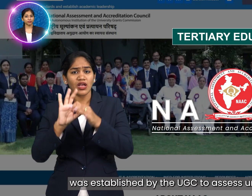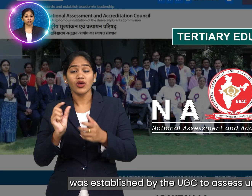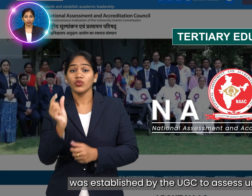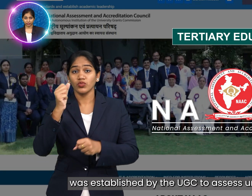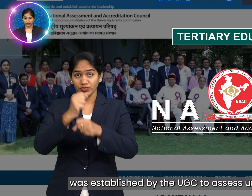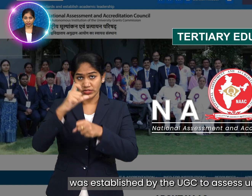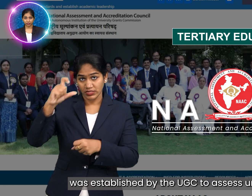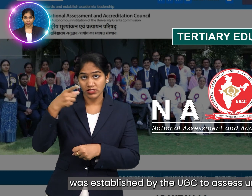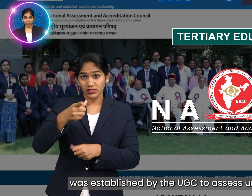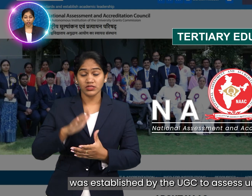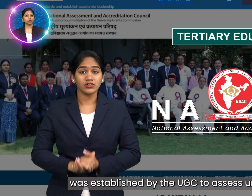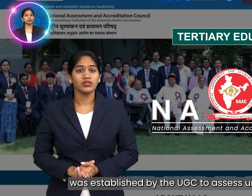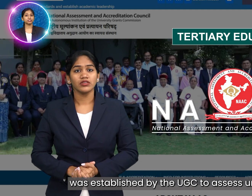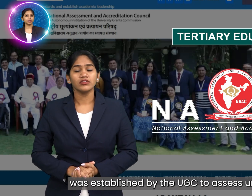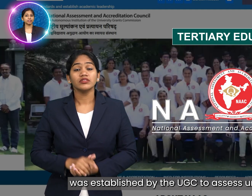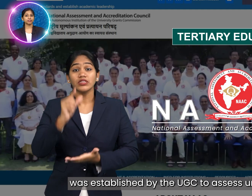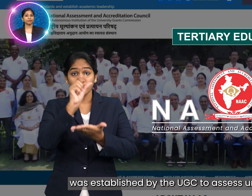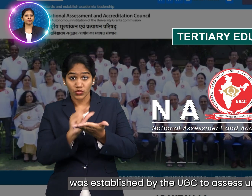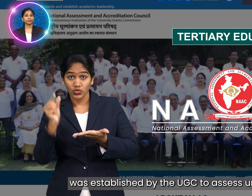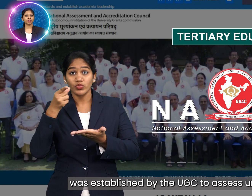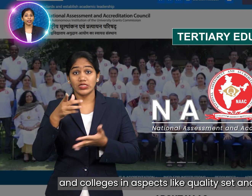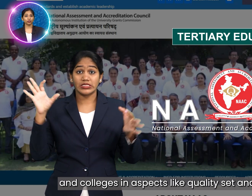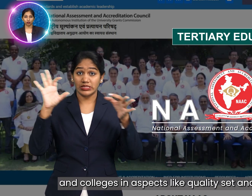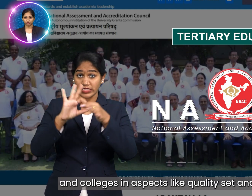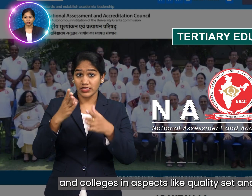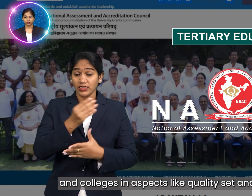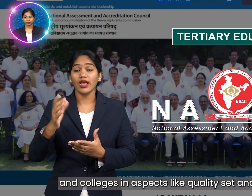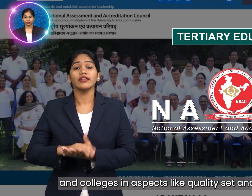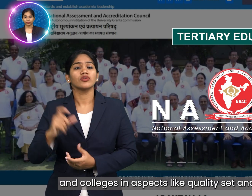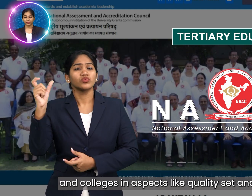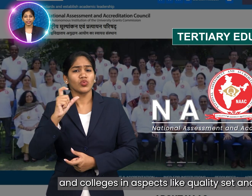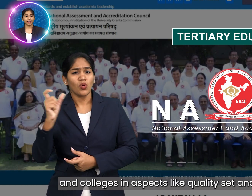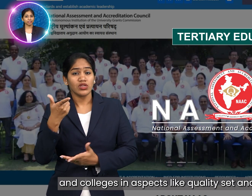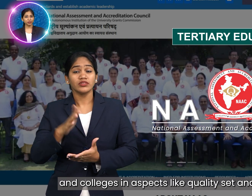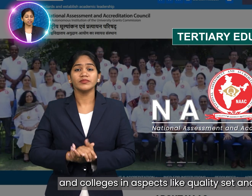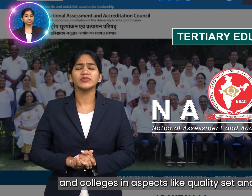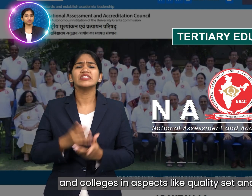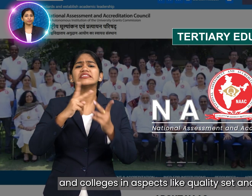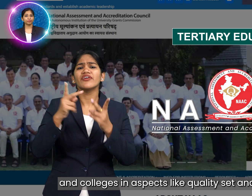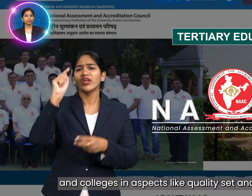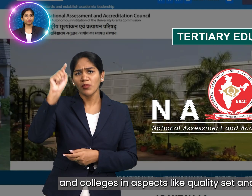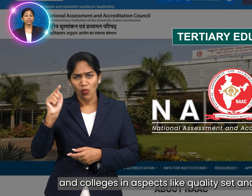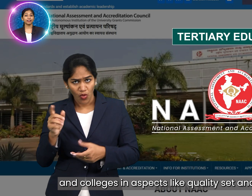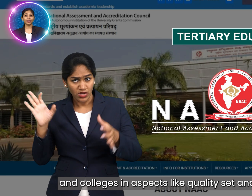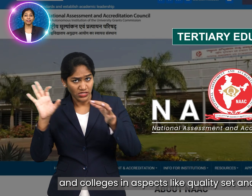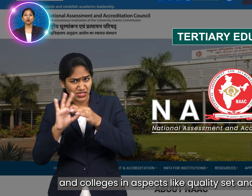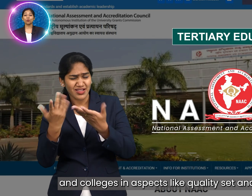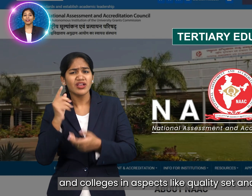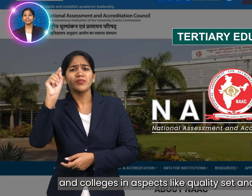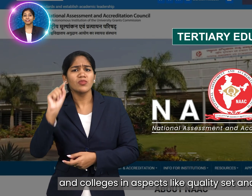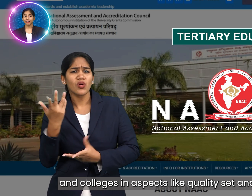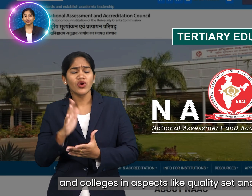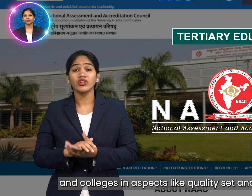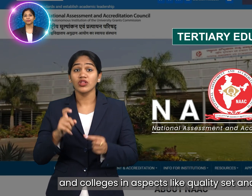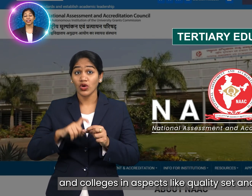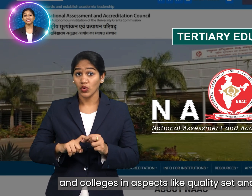UGC to assess universities and colleges in aspects like